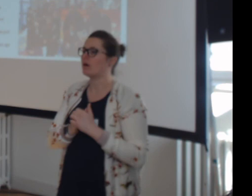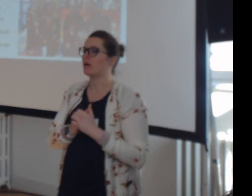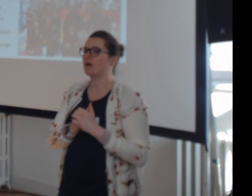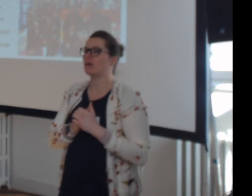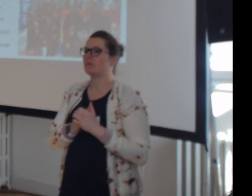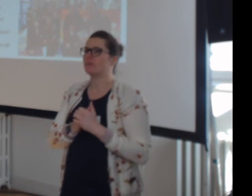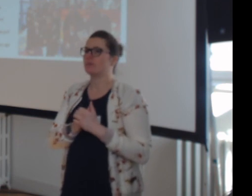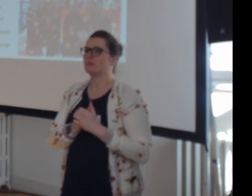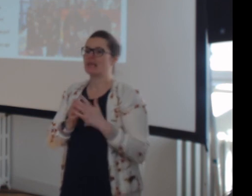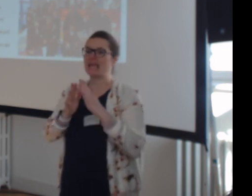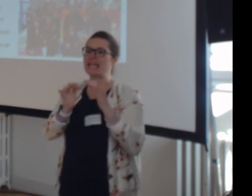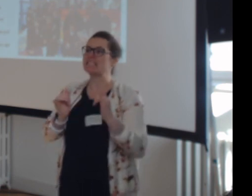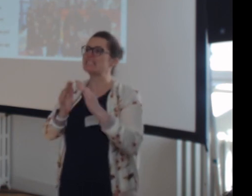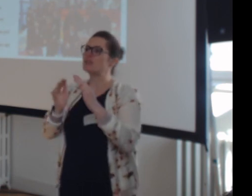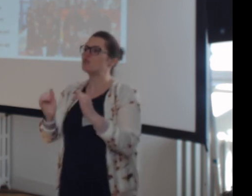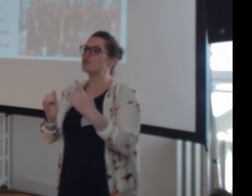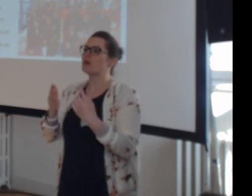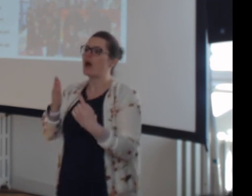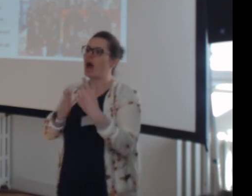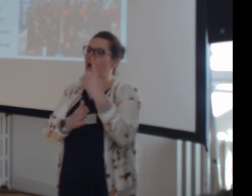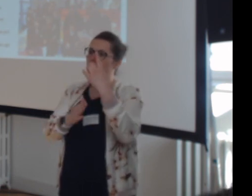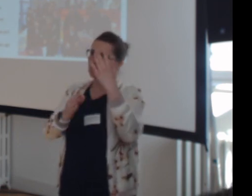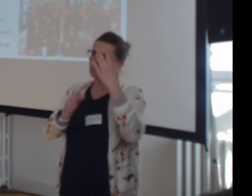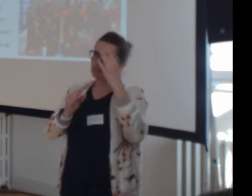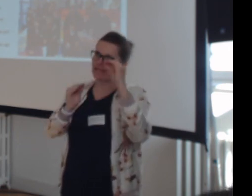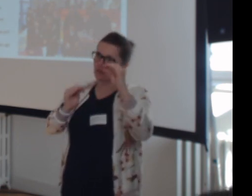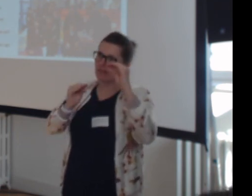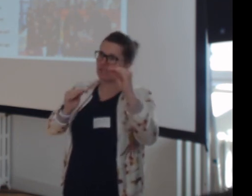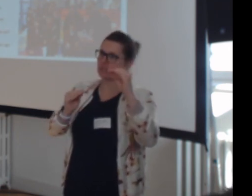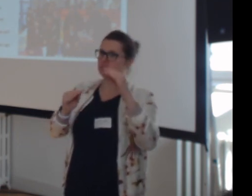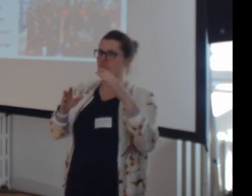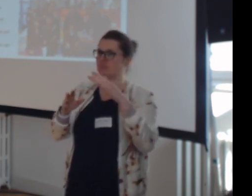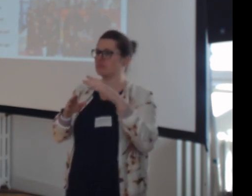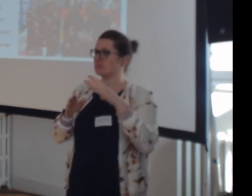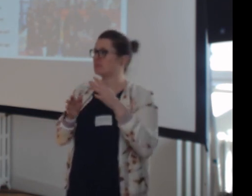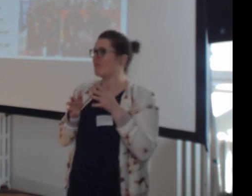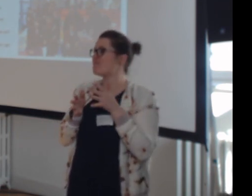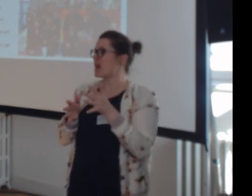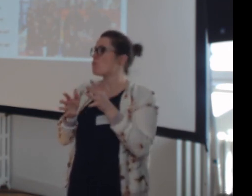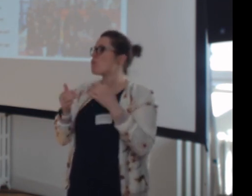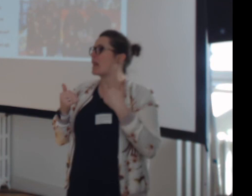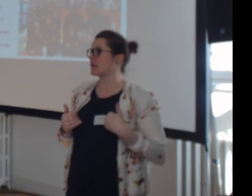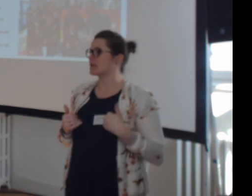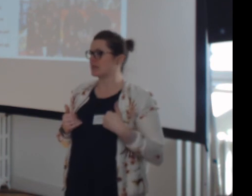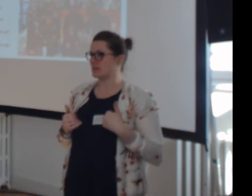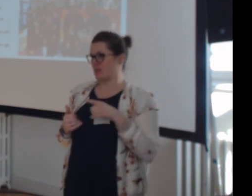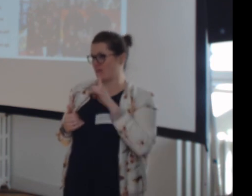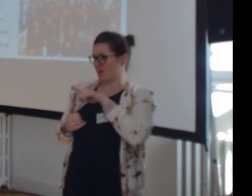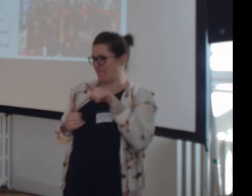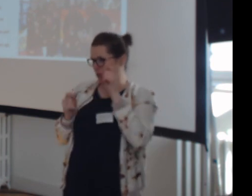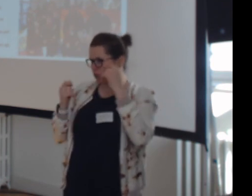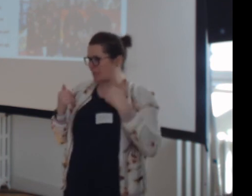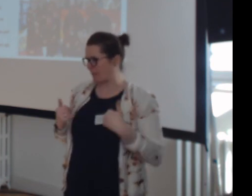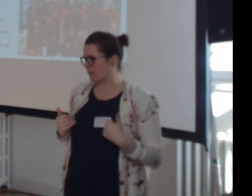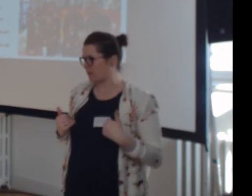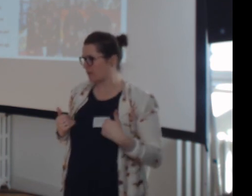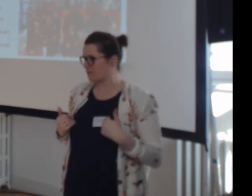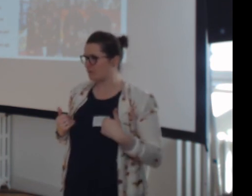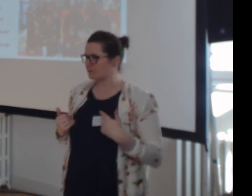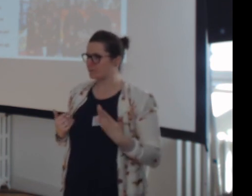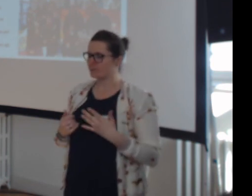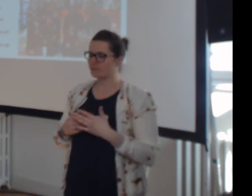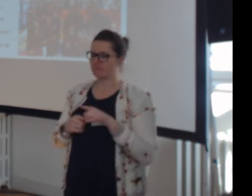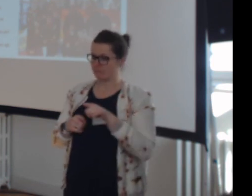with institutions of higher education. Many of our volunteers are actually students who take